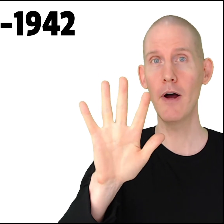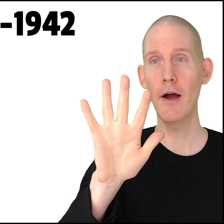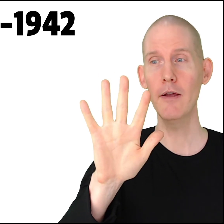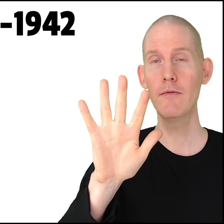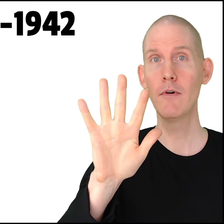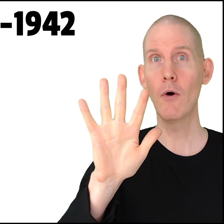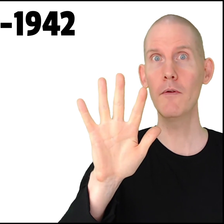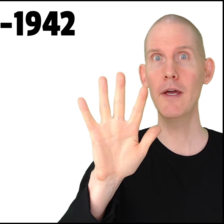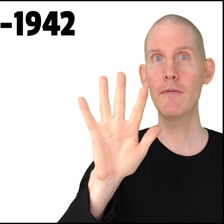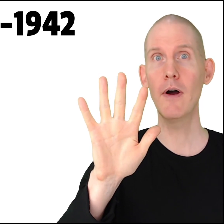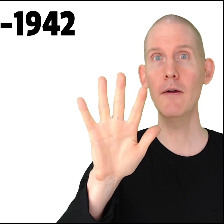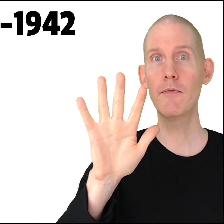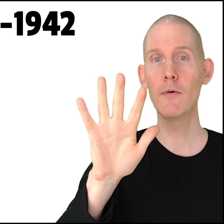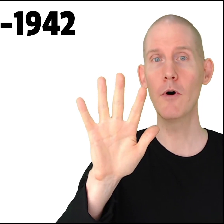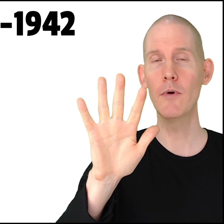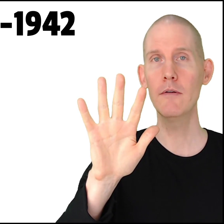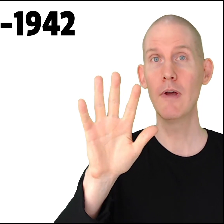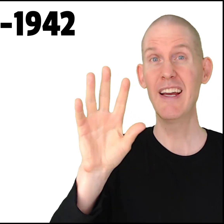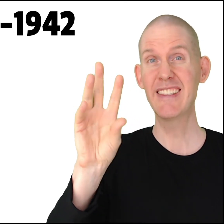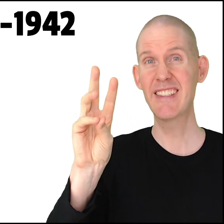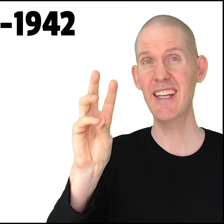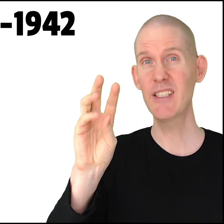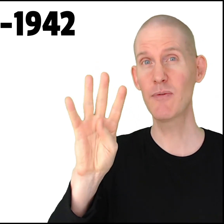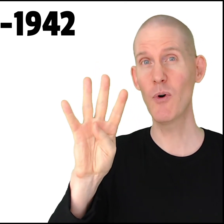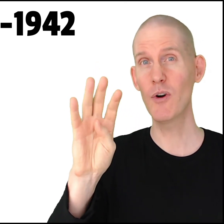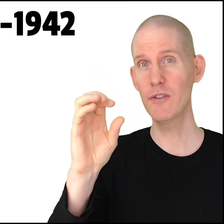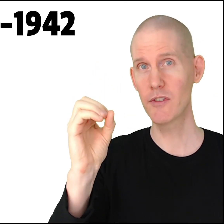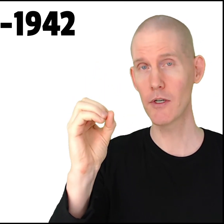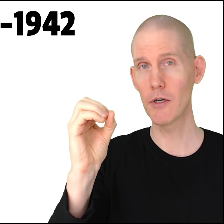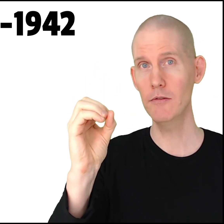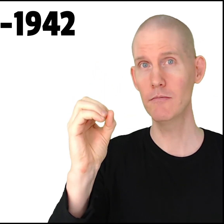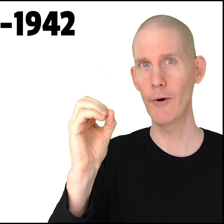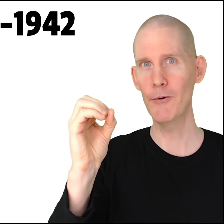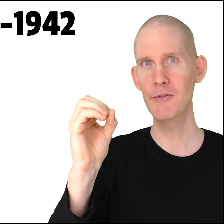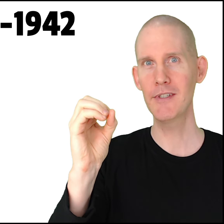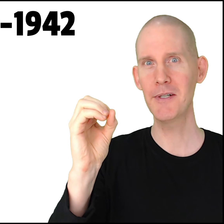205, hold that 5 for a moment. 640, hold the 0.